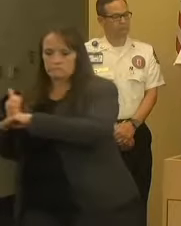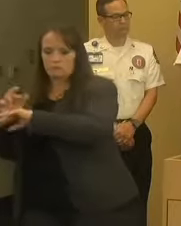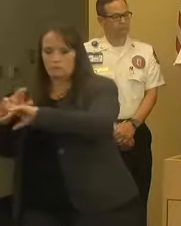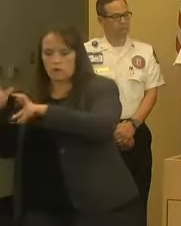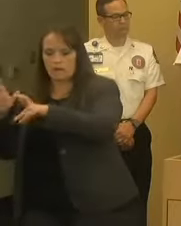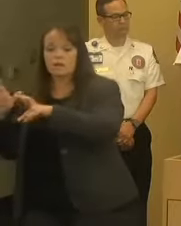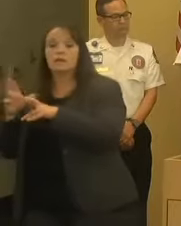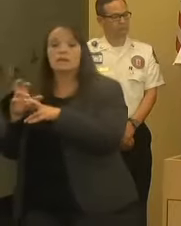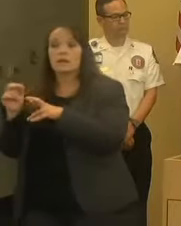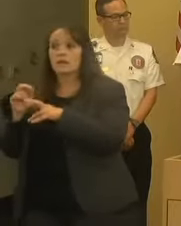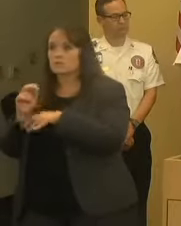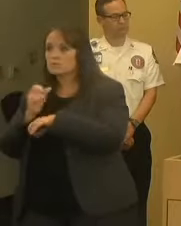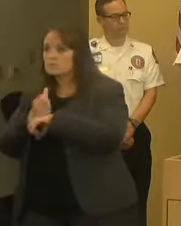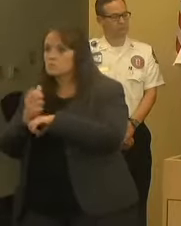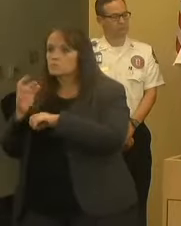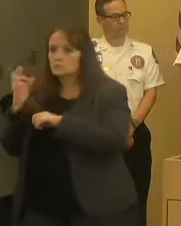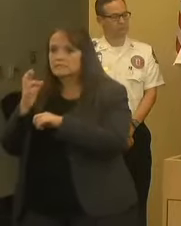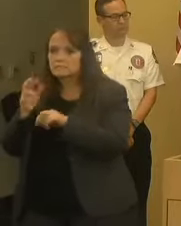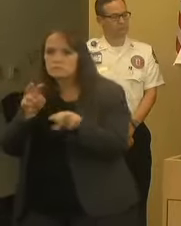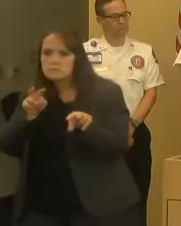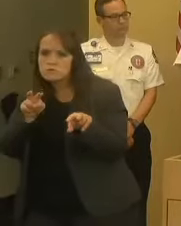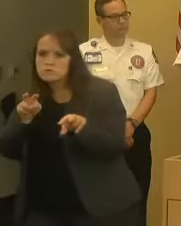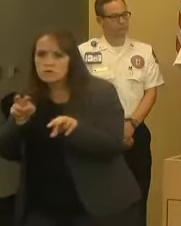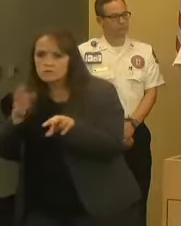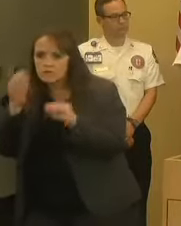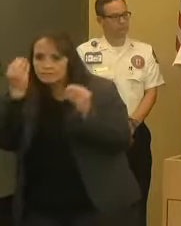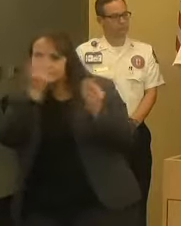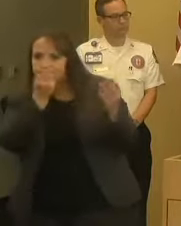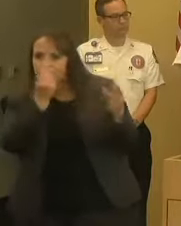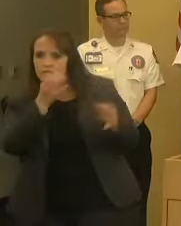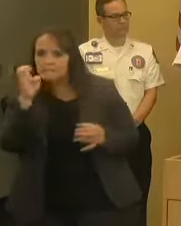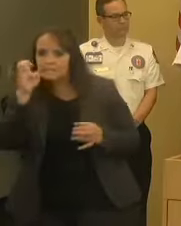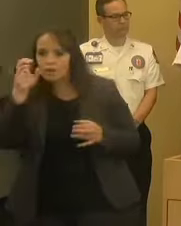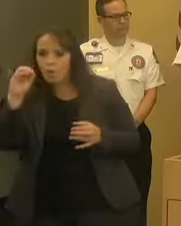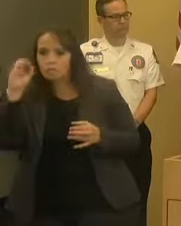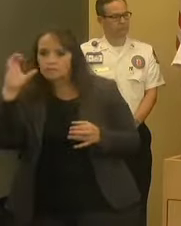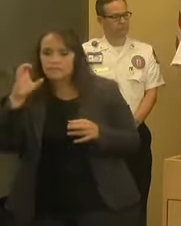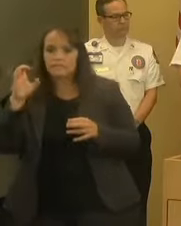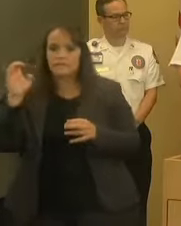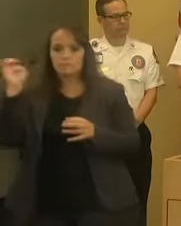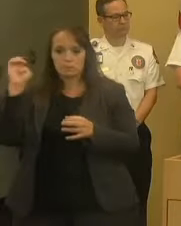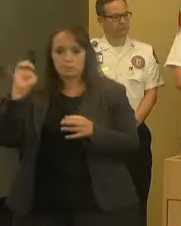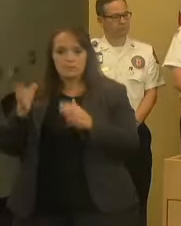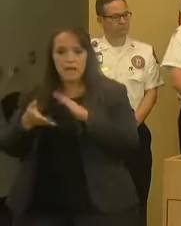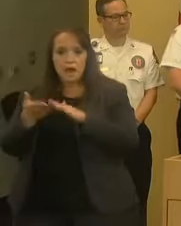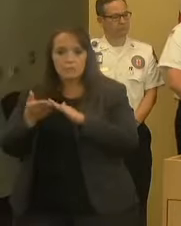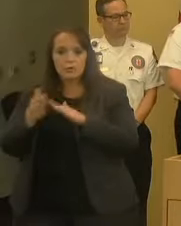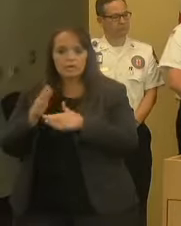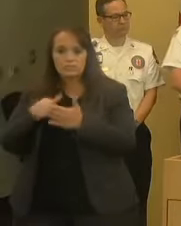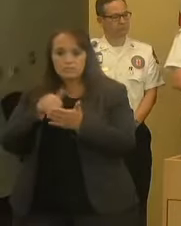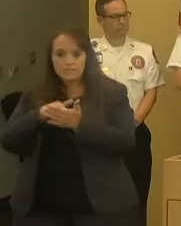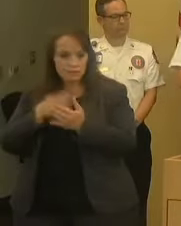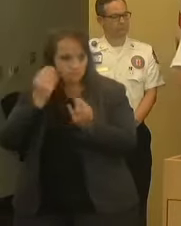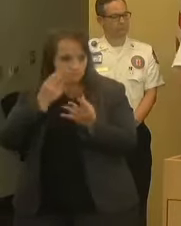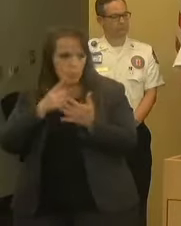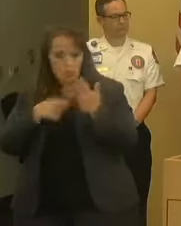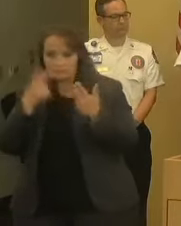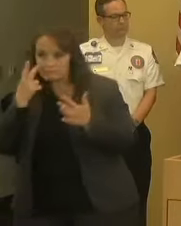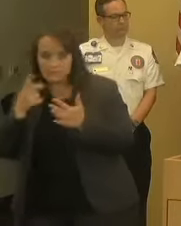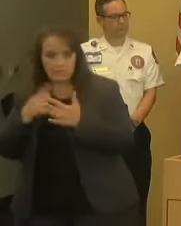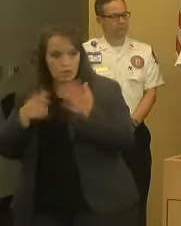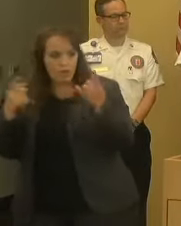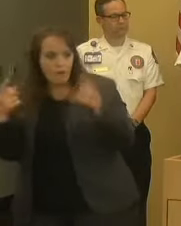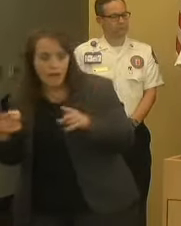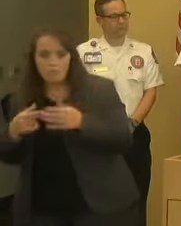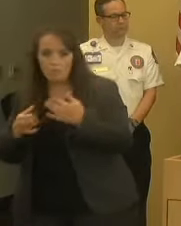providing real-time information to the EOC so that we can keep the public informed. They will also update us as to any resource requests that are